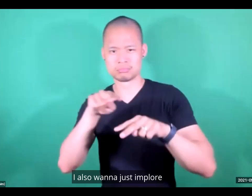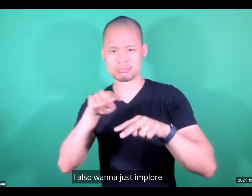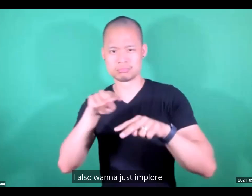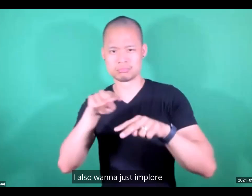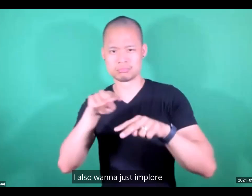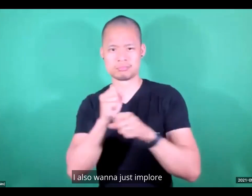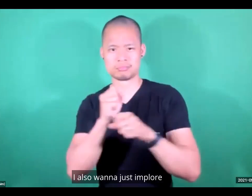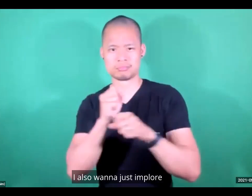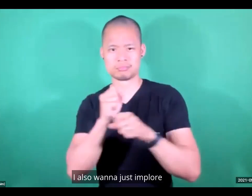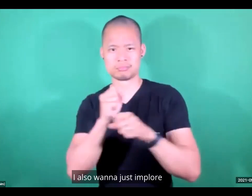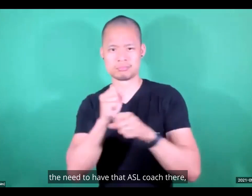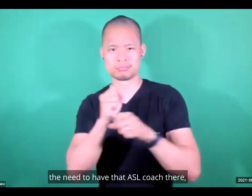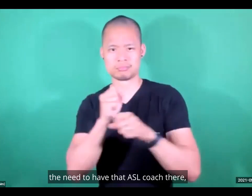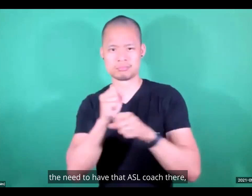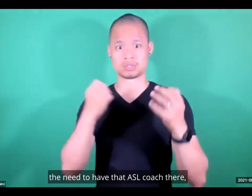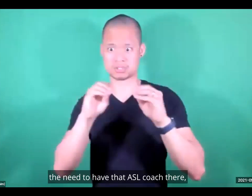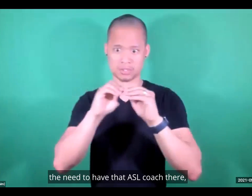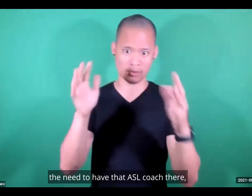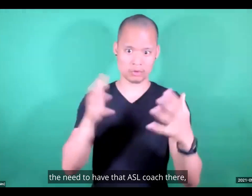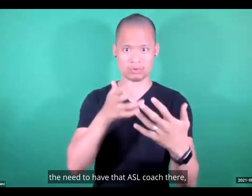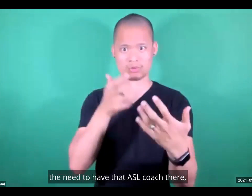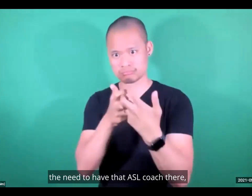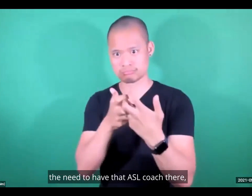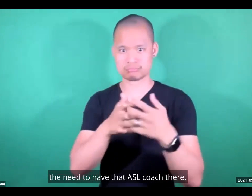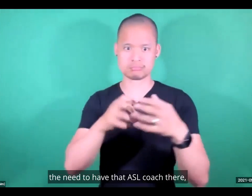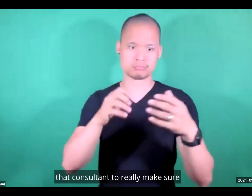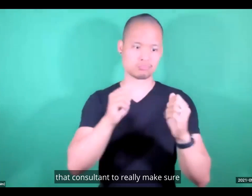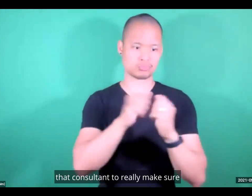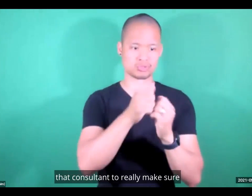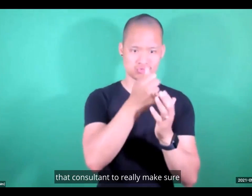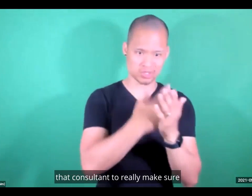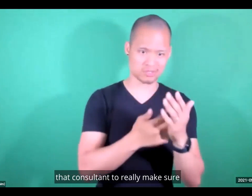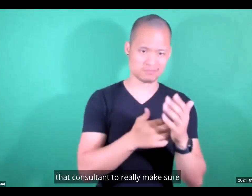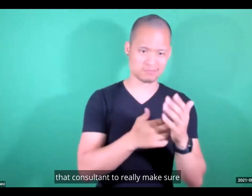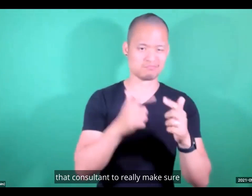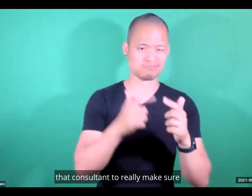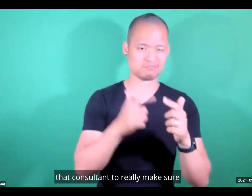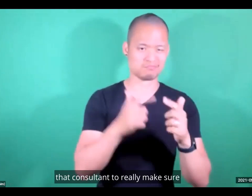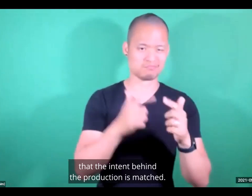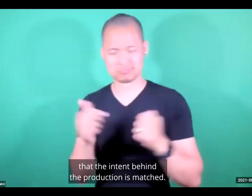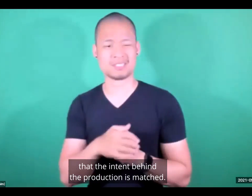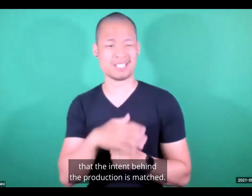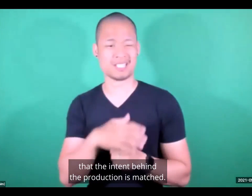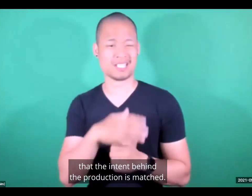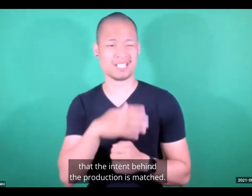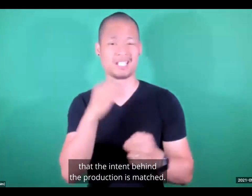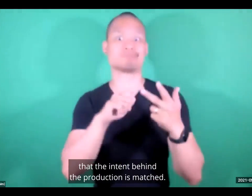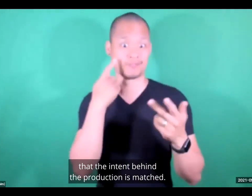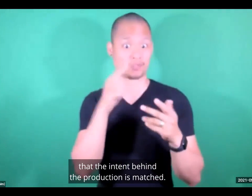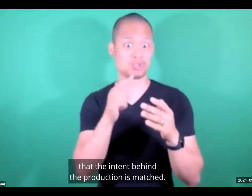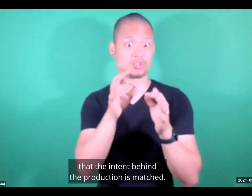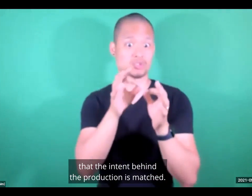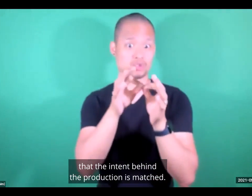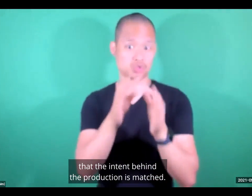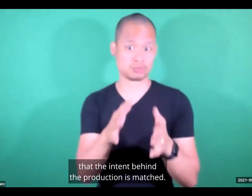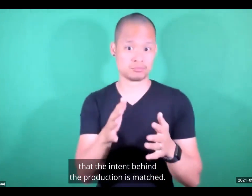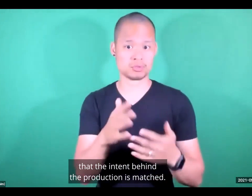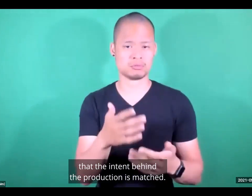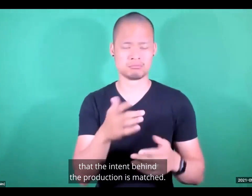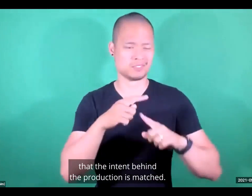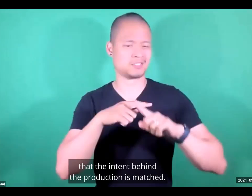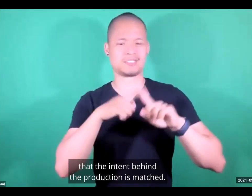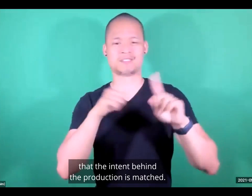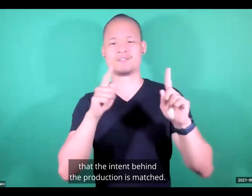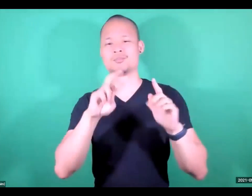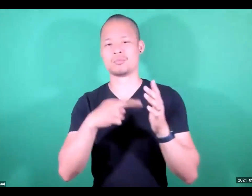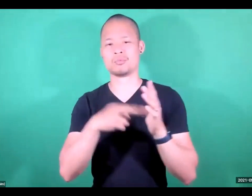I also want to just implore the need to have that ASL coach there, the consultant, to really make sure that the intent behind the production